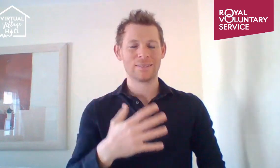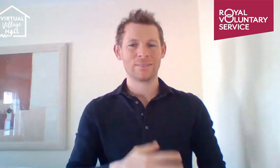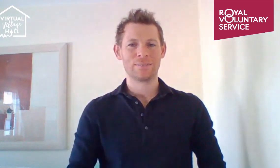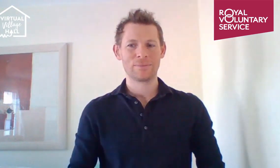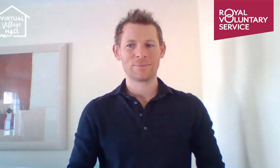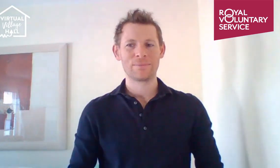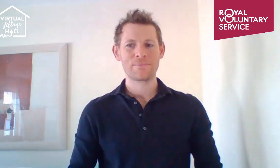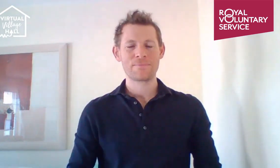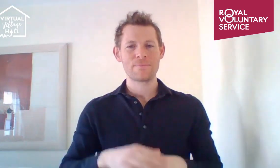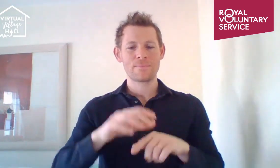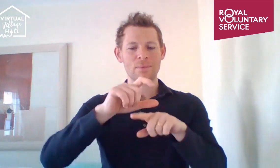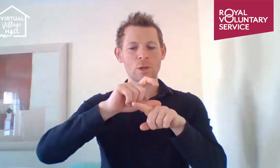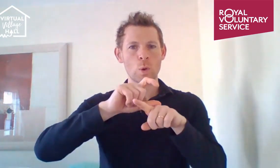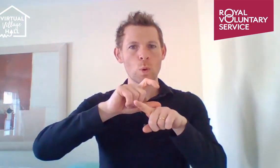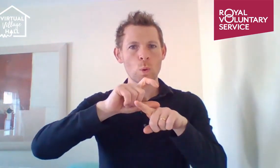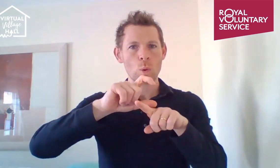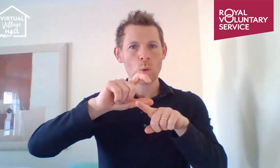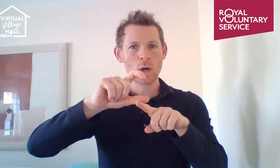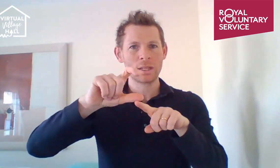Number 5.